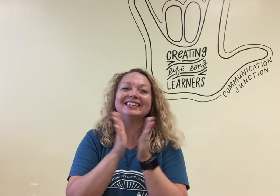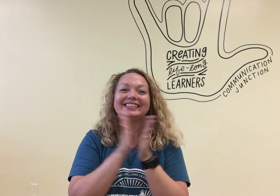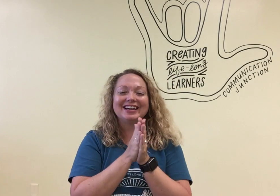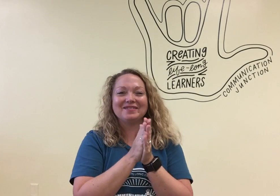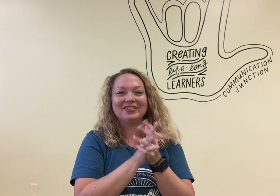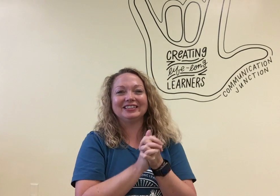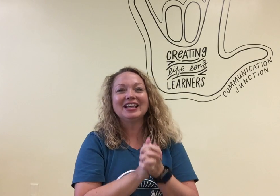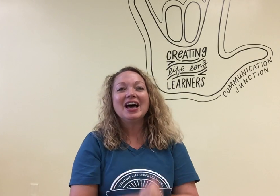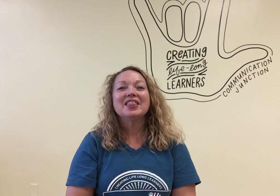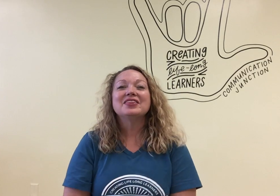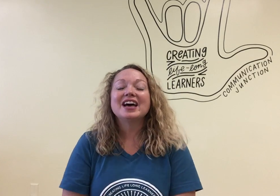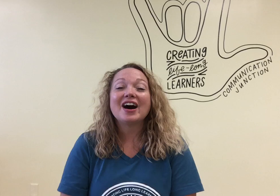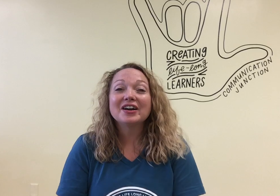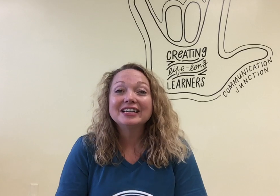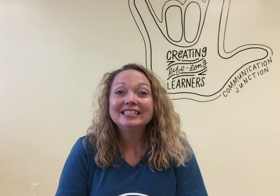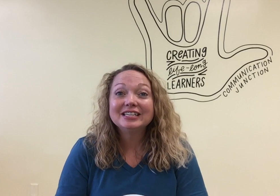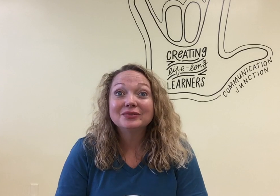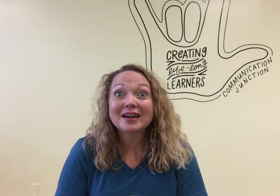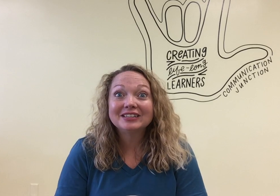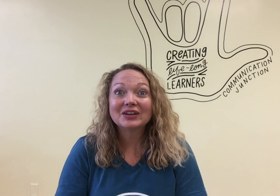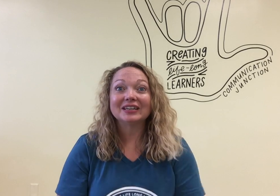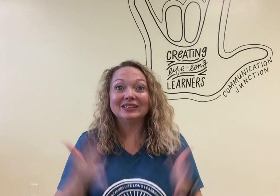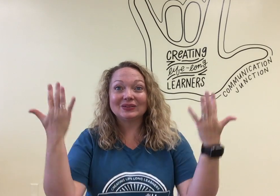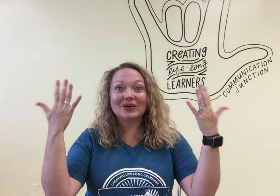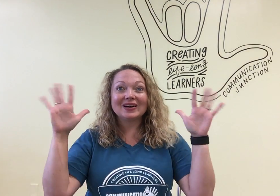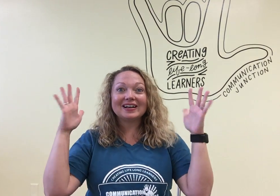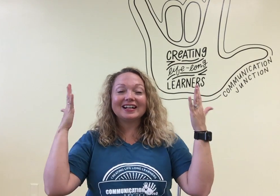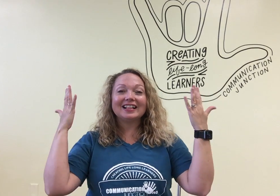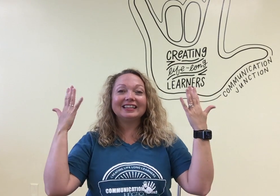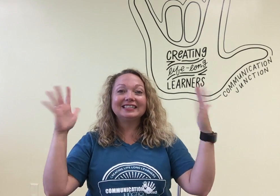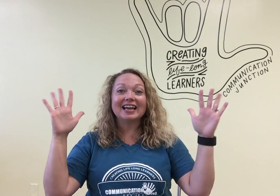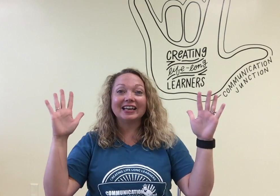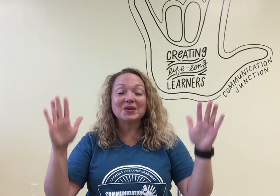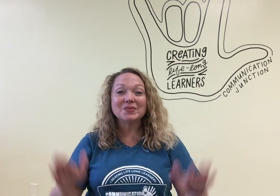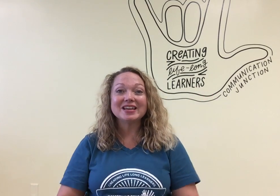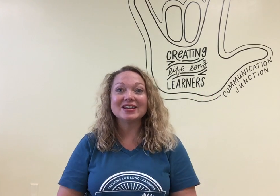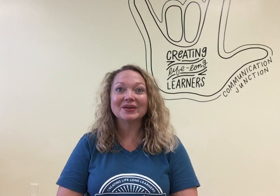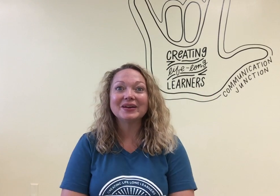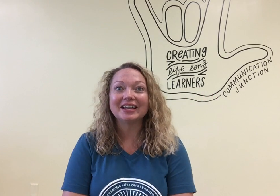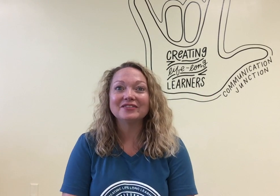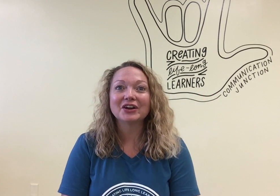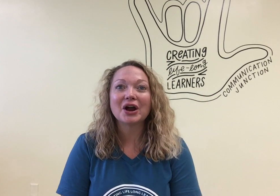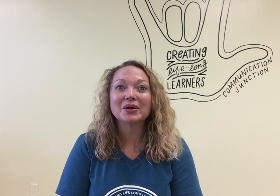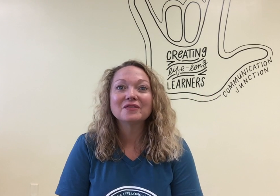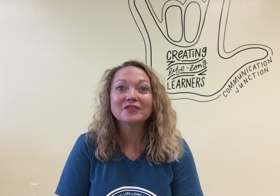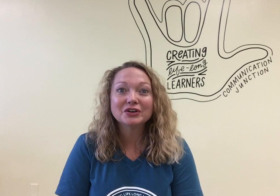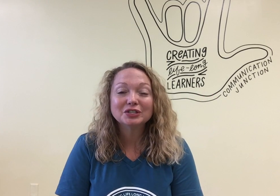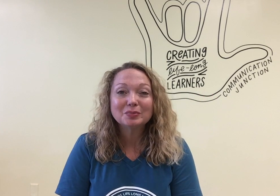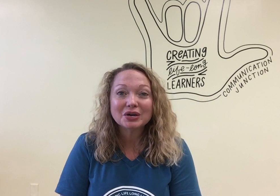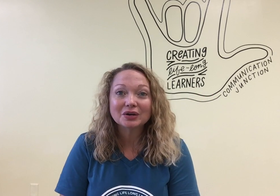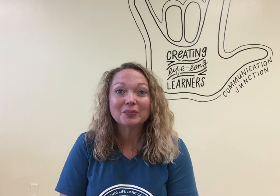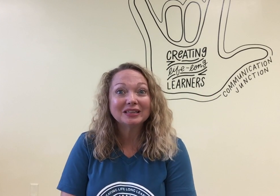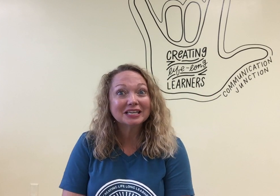Good job, friends. The R-E-D red song is all done, and we are ready for our first book, Pete the